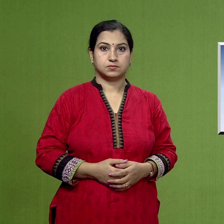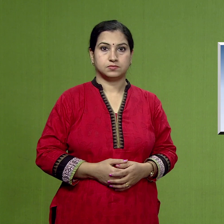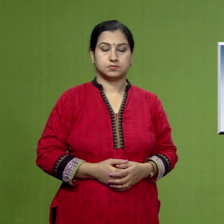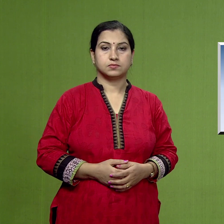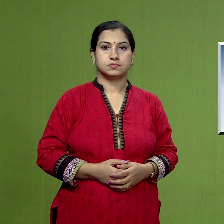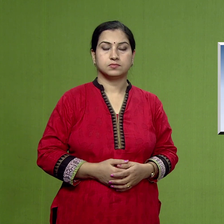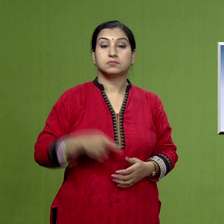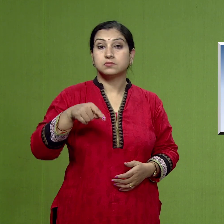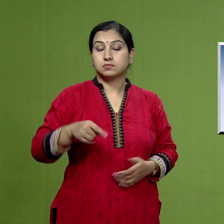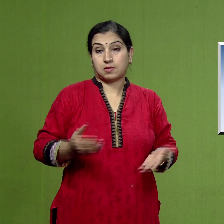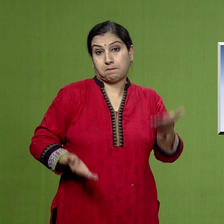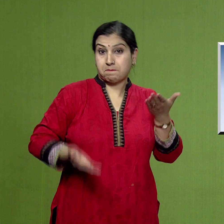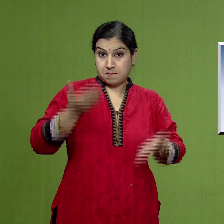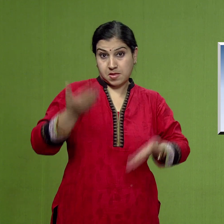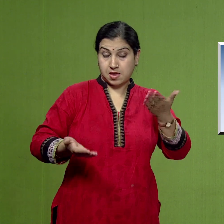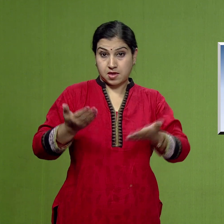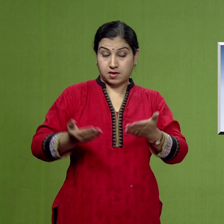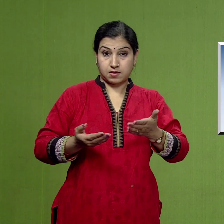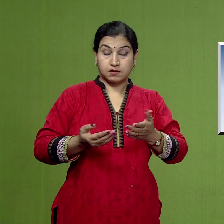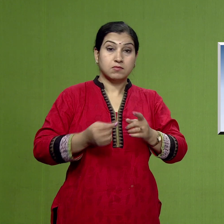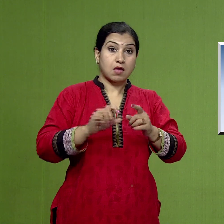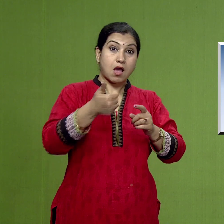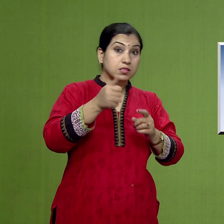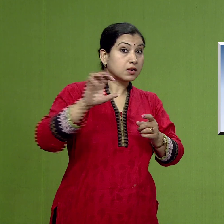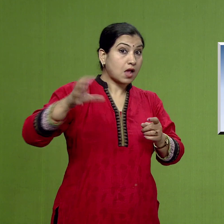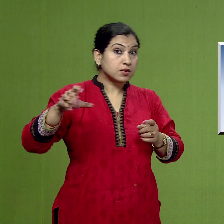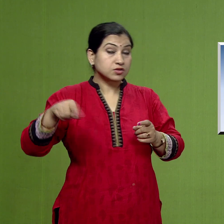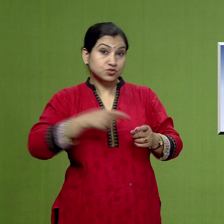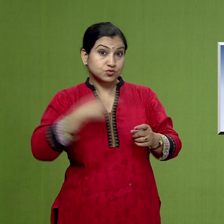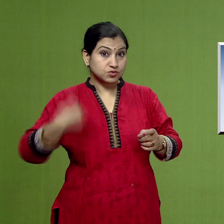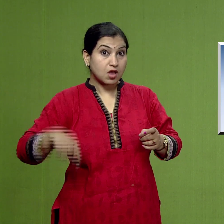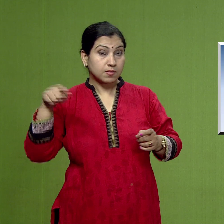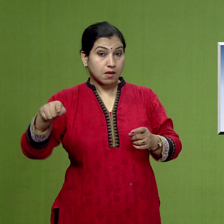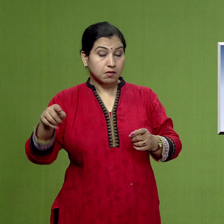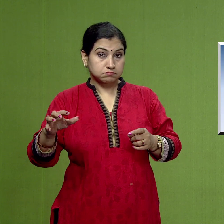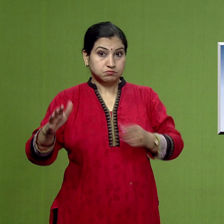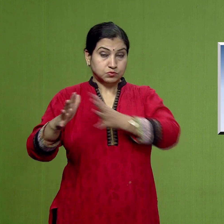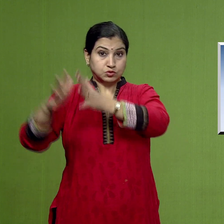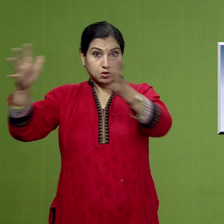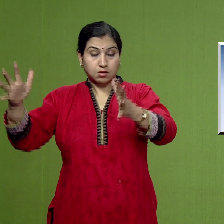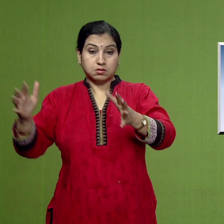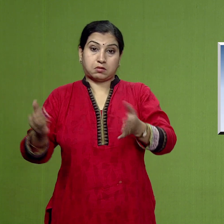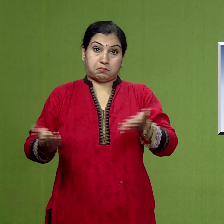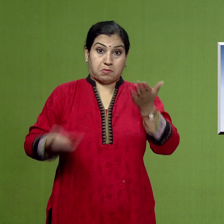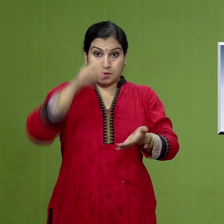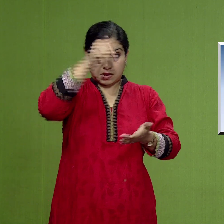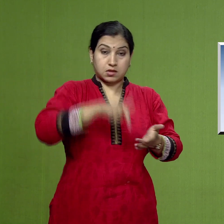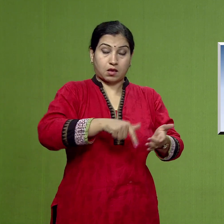It may overtake the population of China within the next couple of decades,